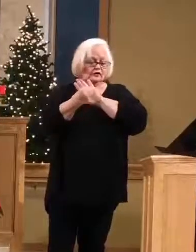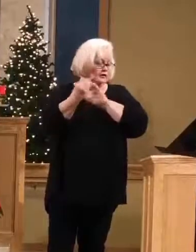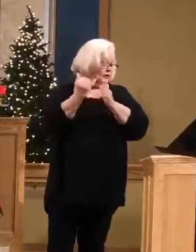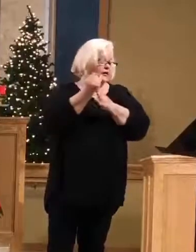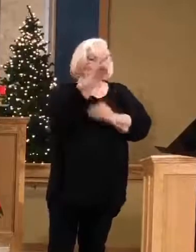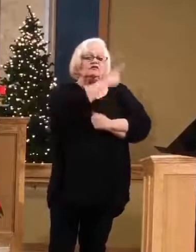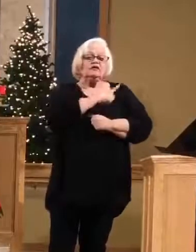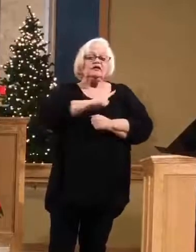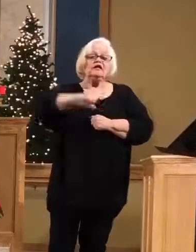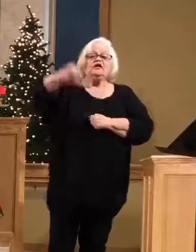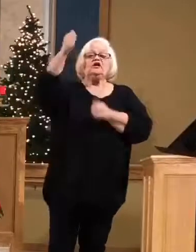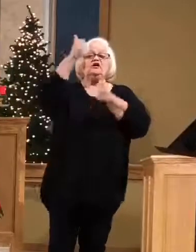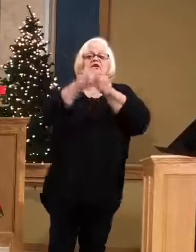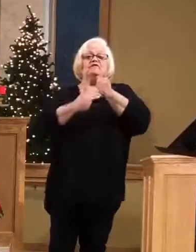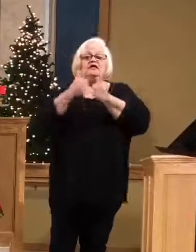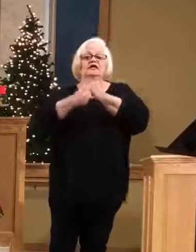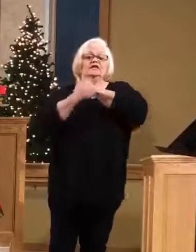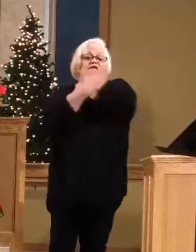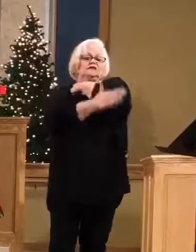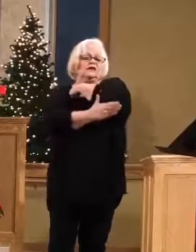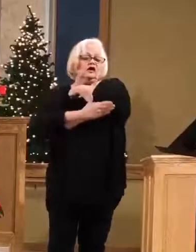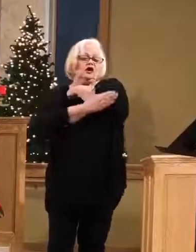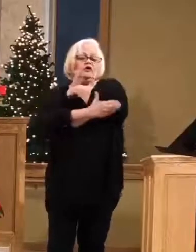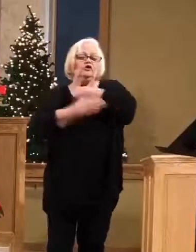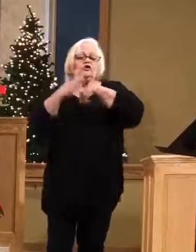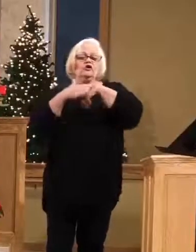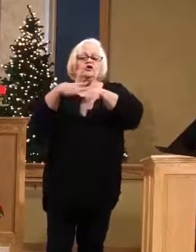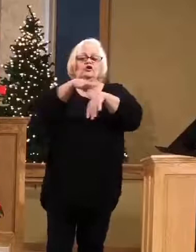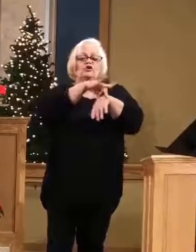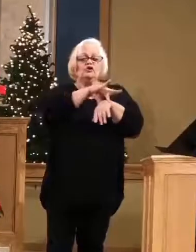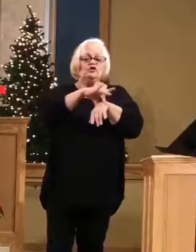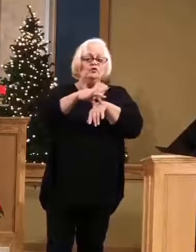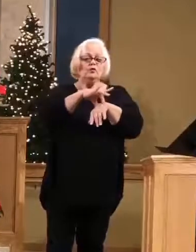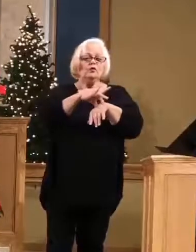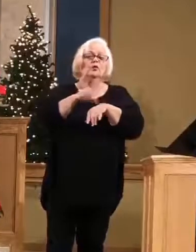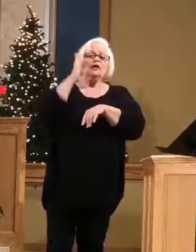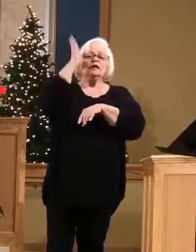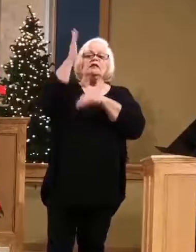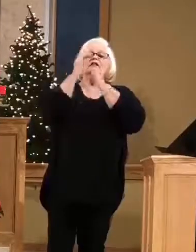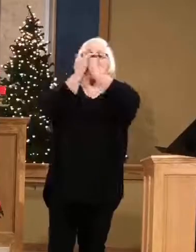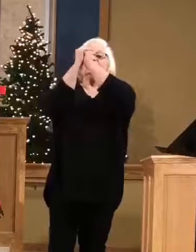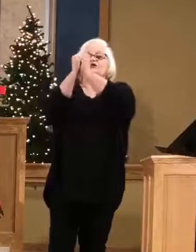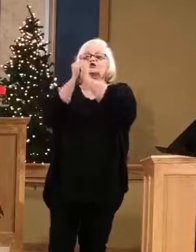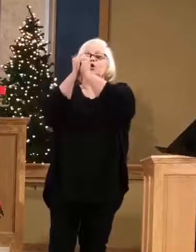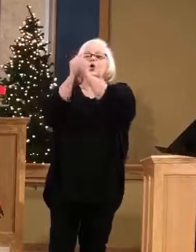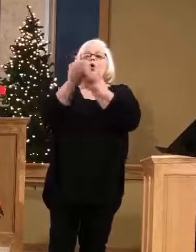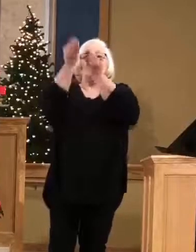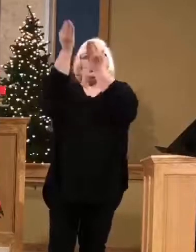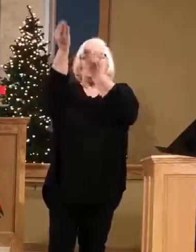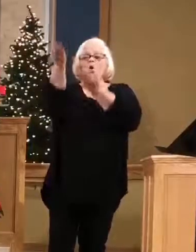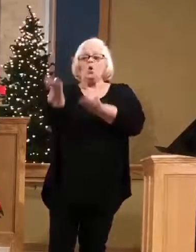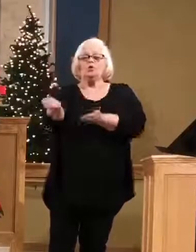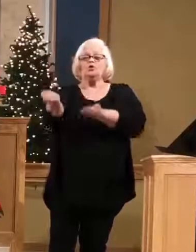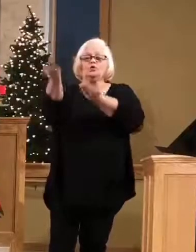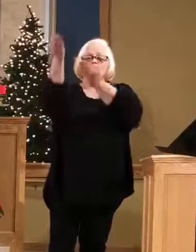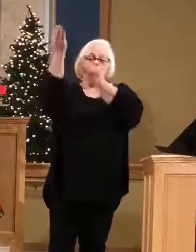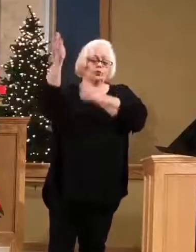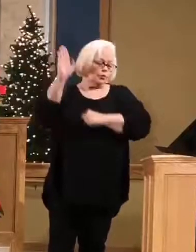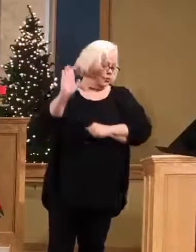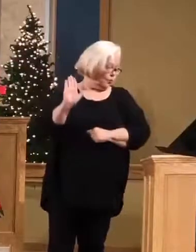Lord, every nation on earth will adore